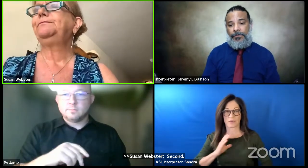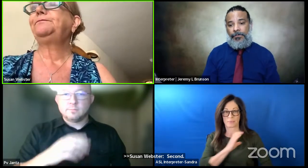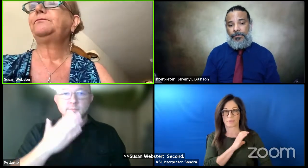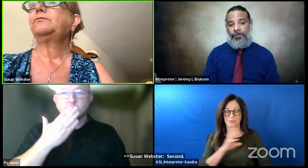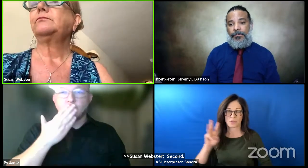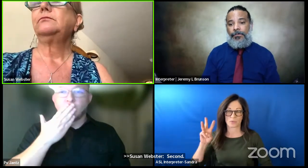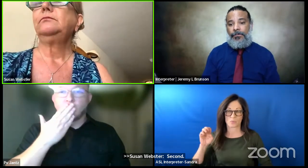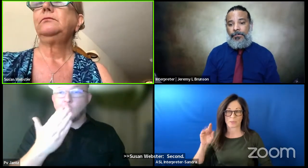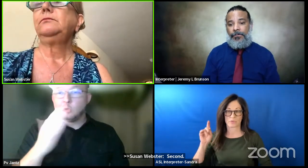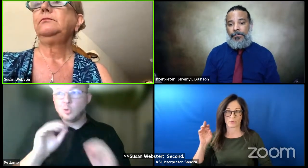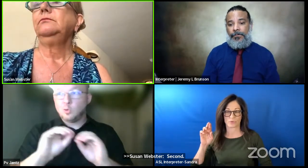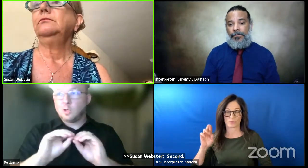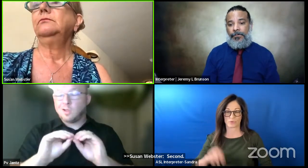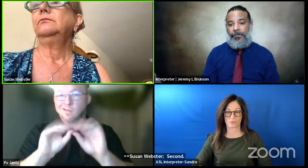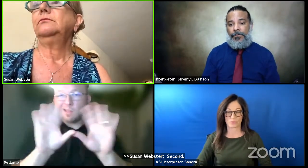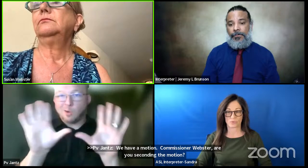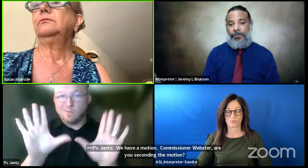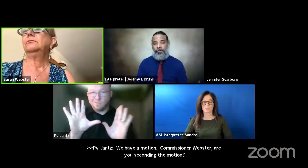Webster.